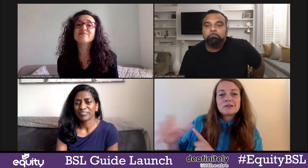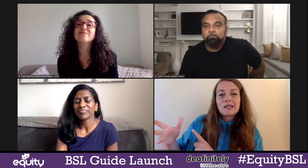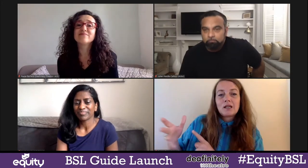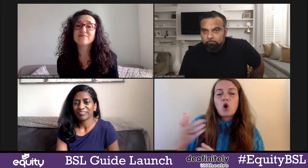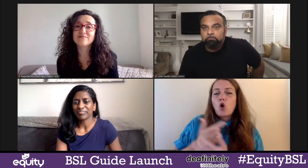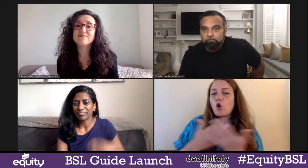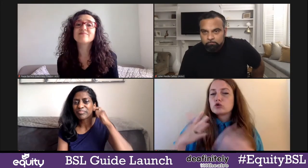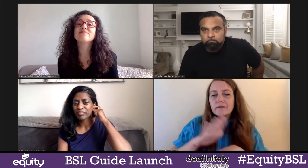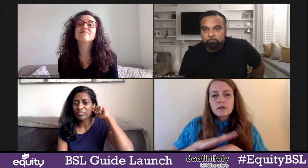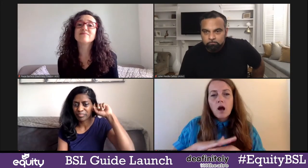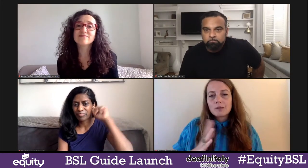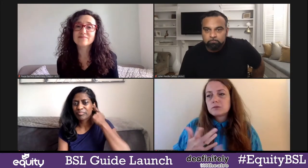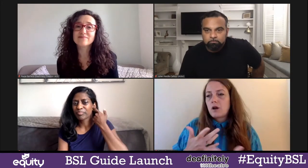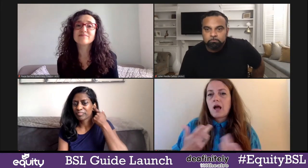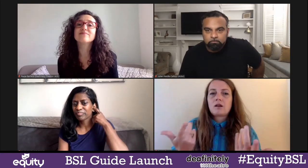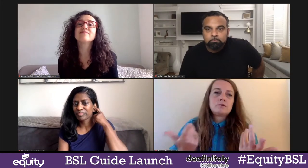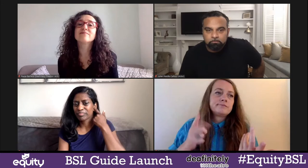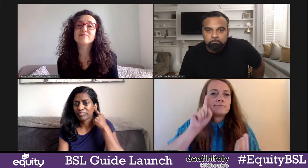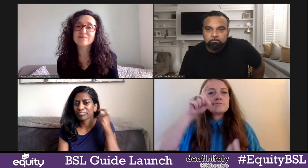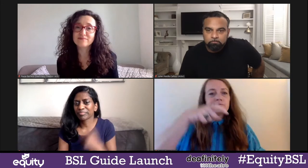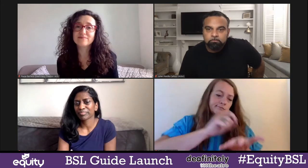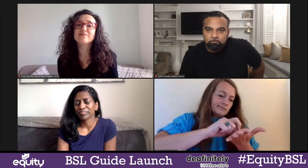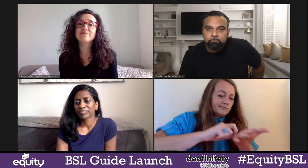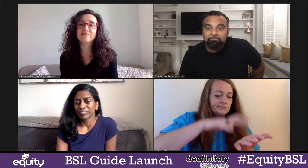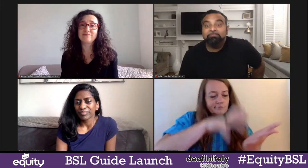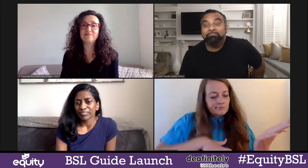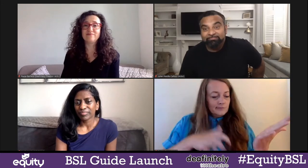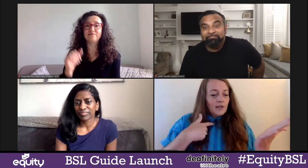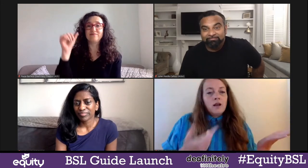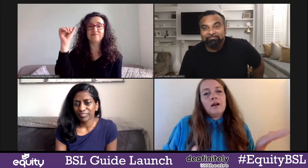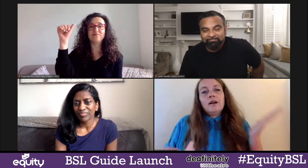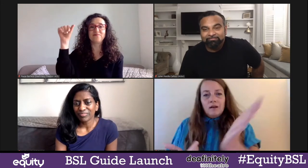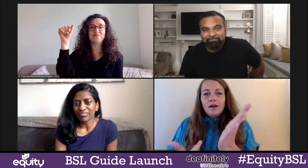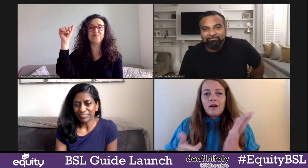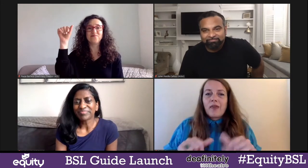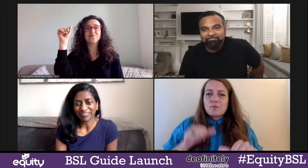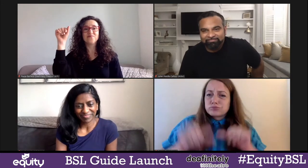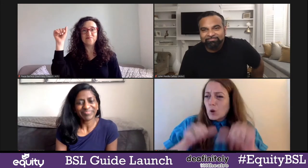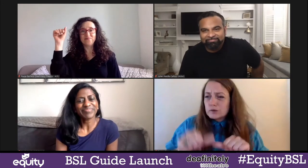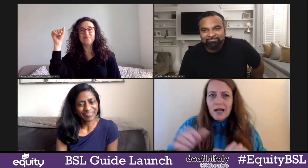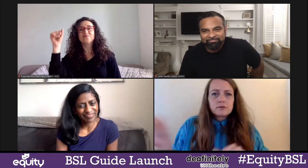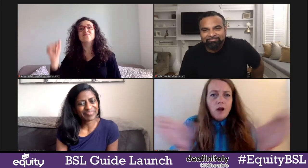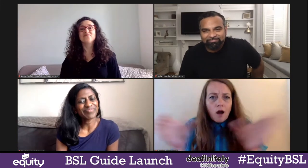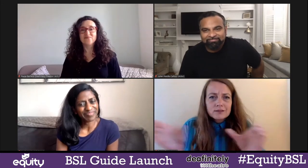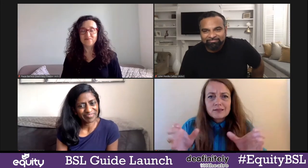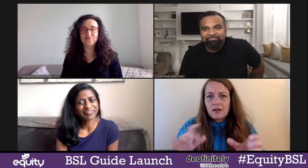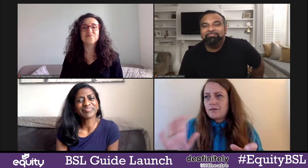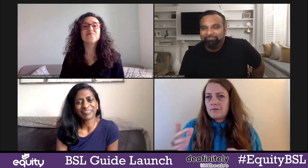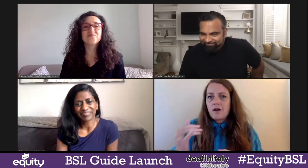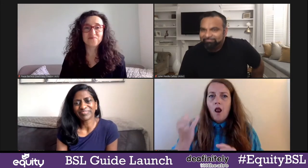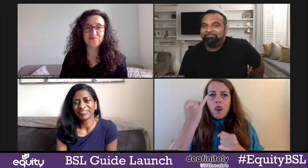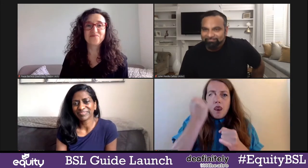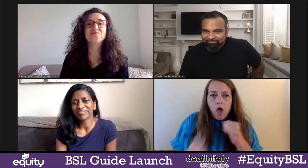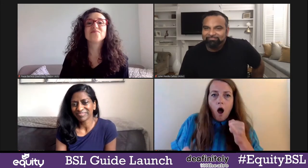the process already. You've already involved with the deaf community. There's no point in